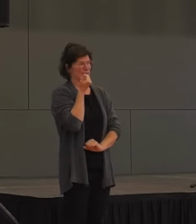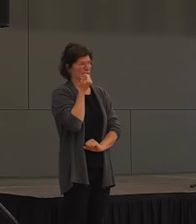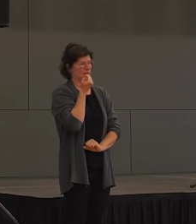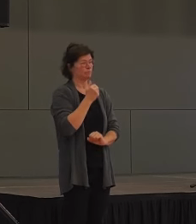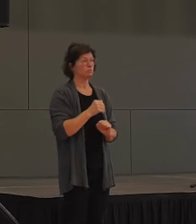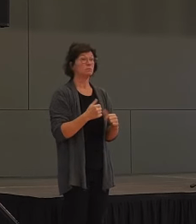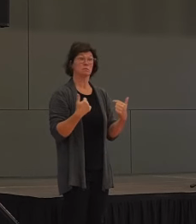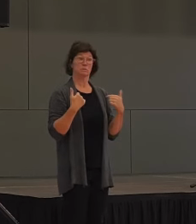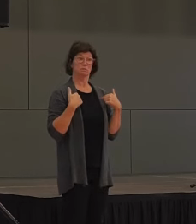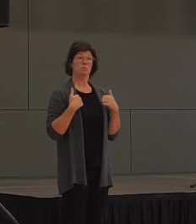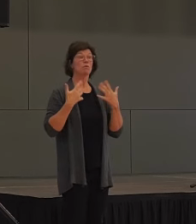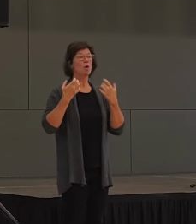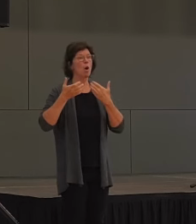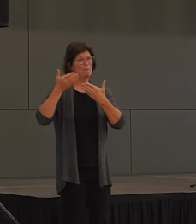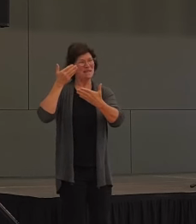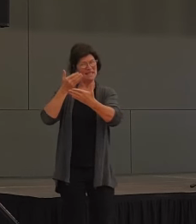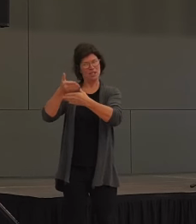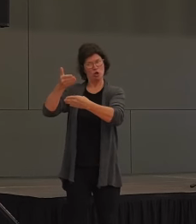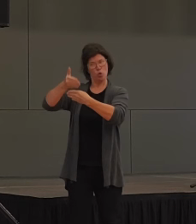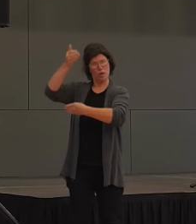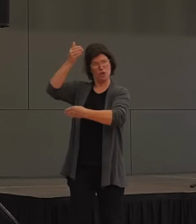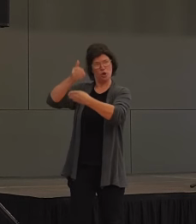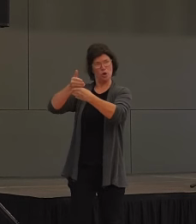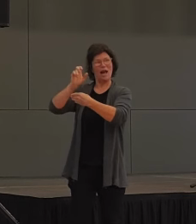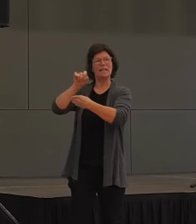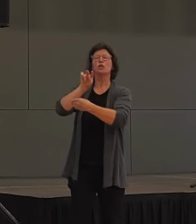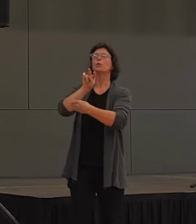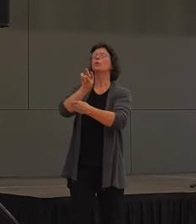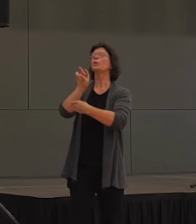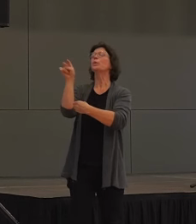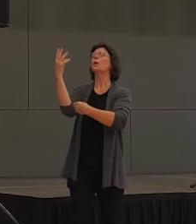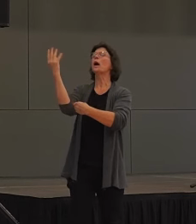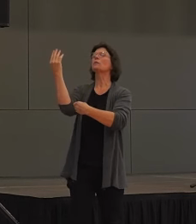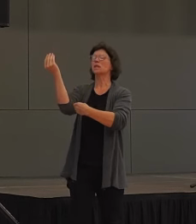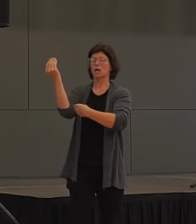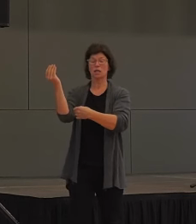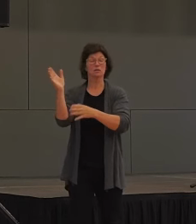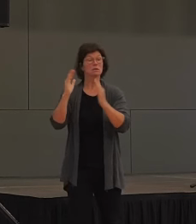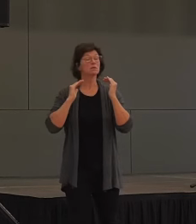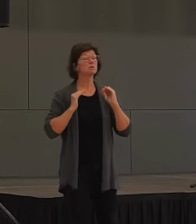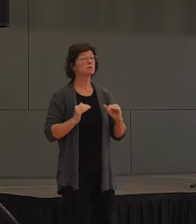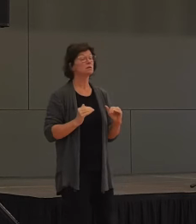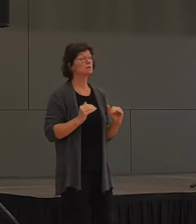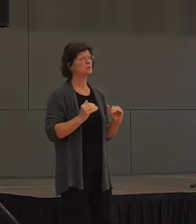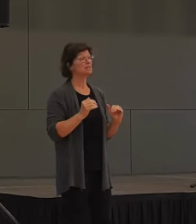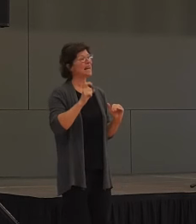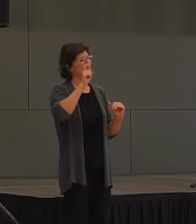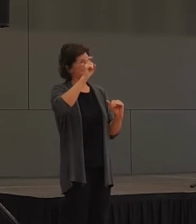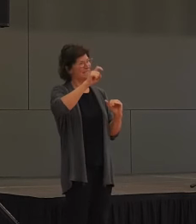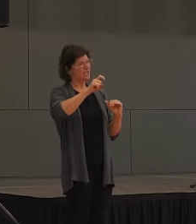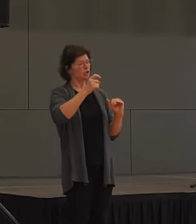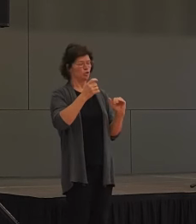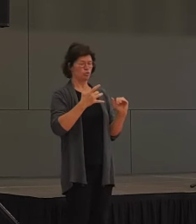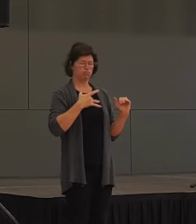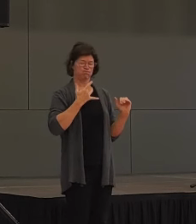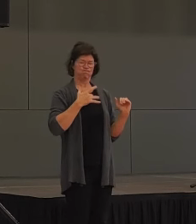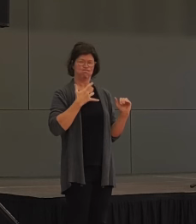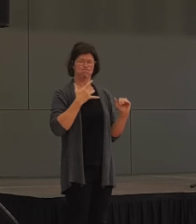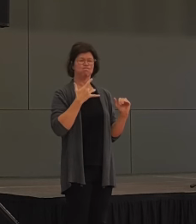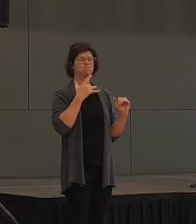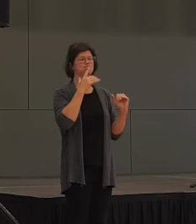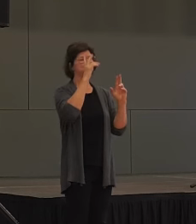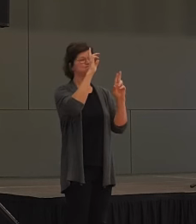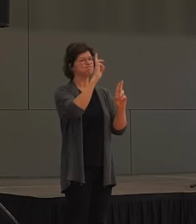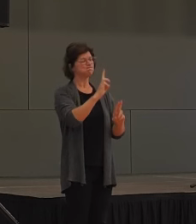by a window. I would need to see something outside. And I would need to have a sense of dignity